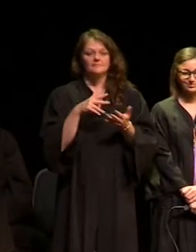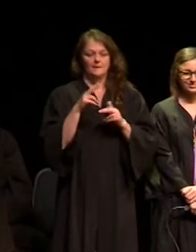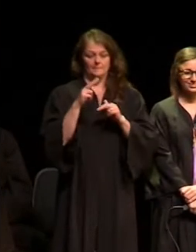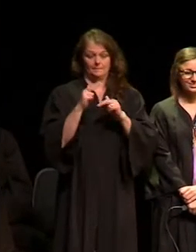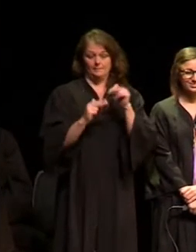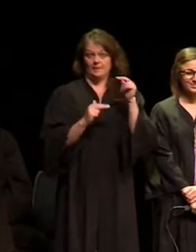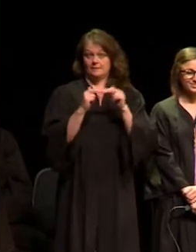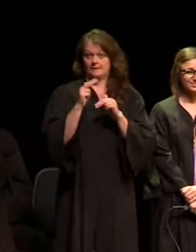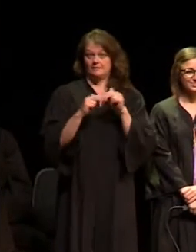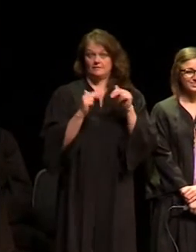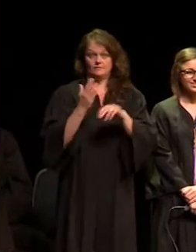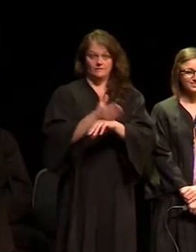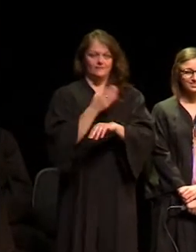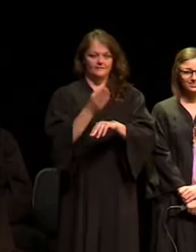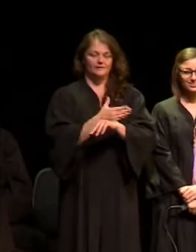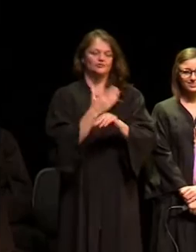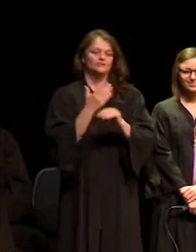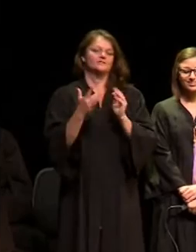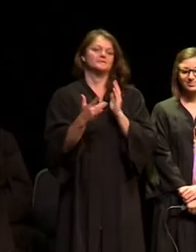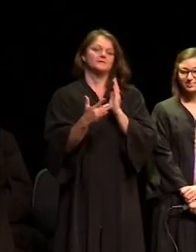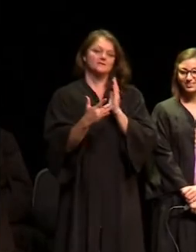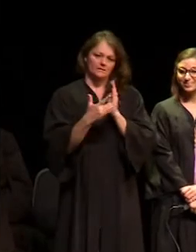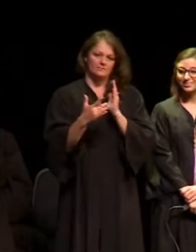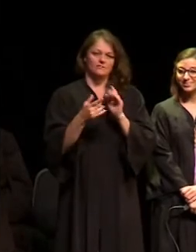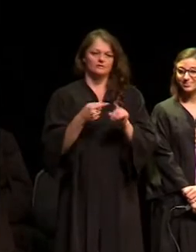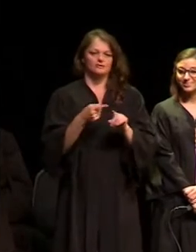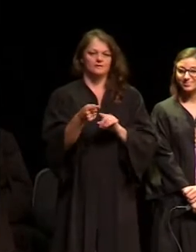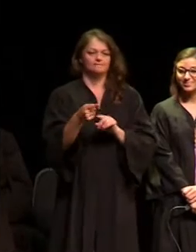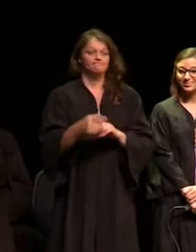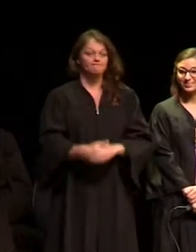Building Renovation Technology Program.